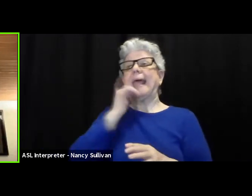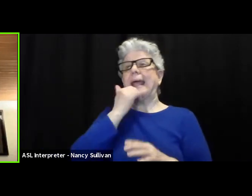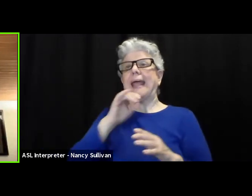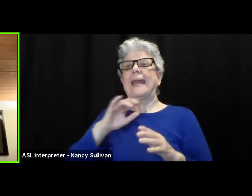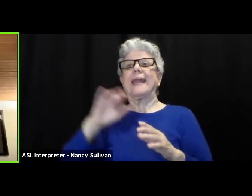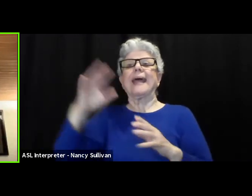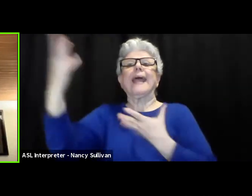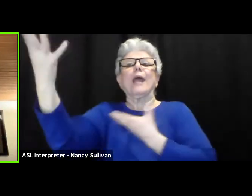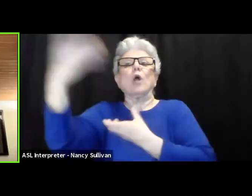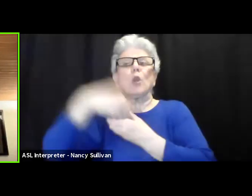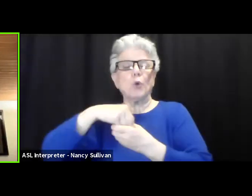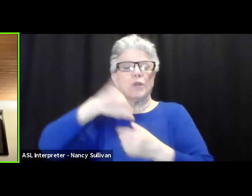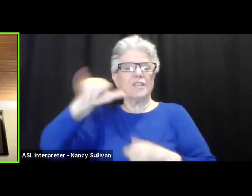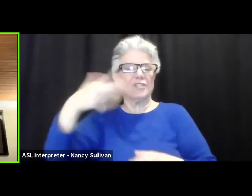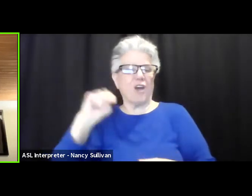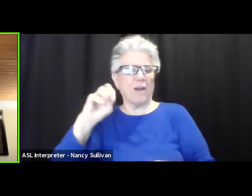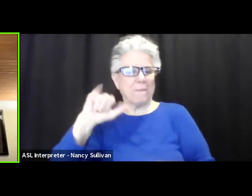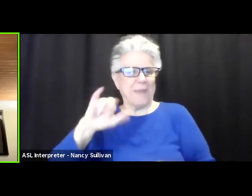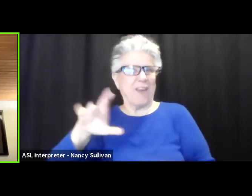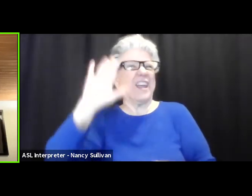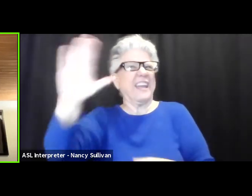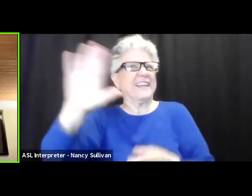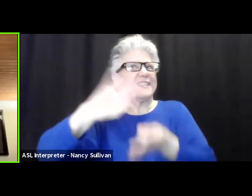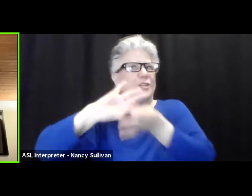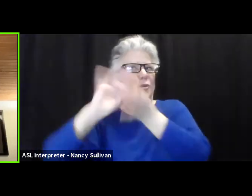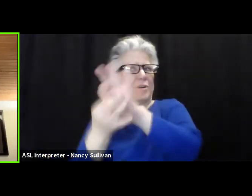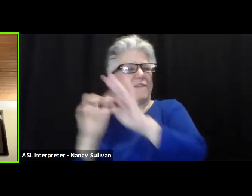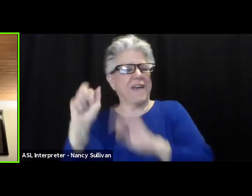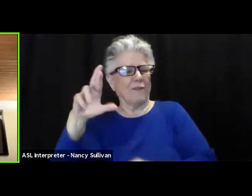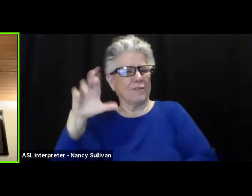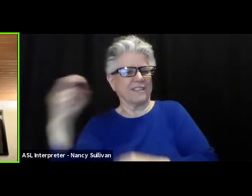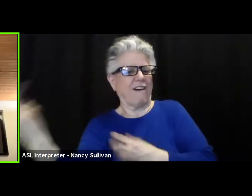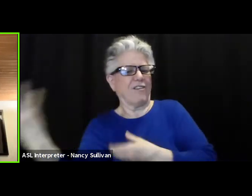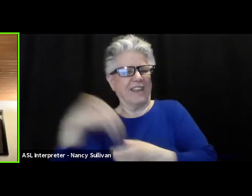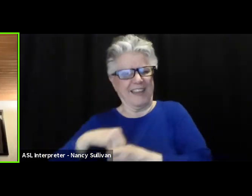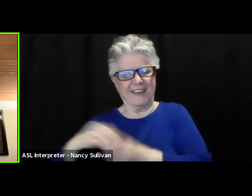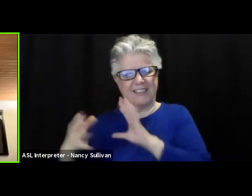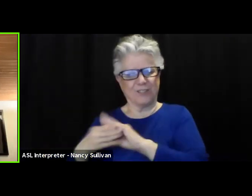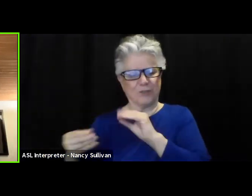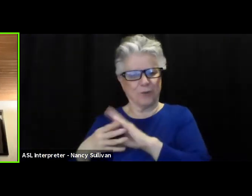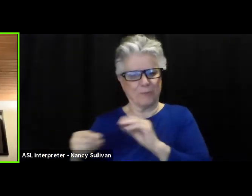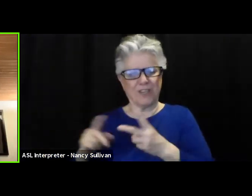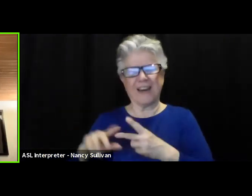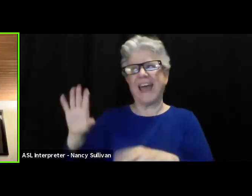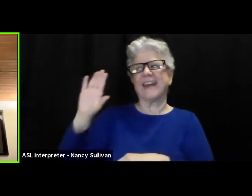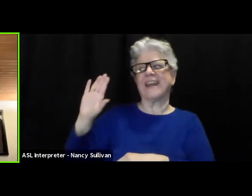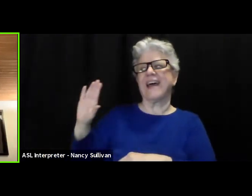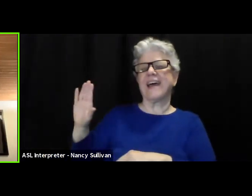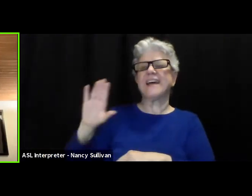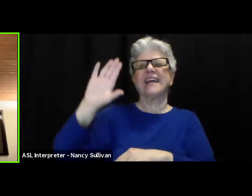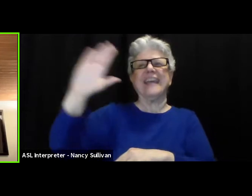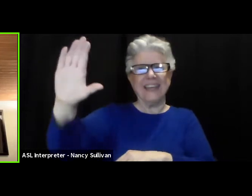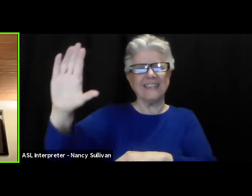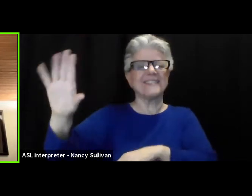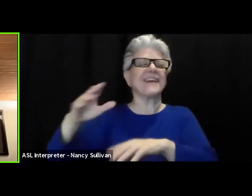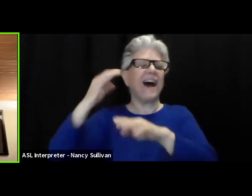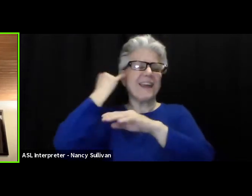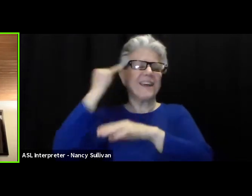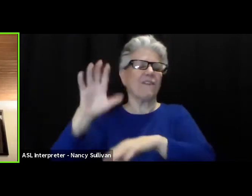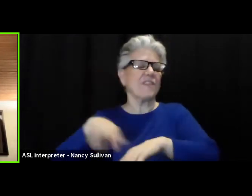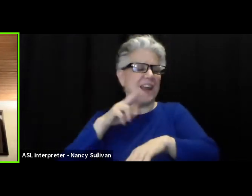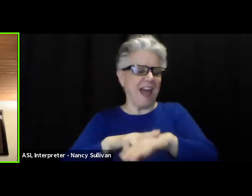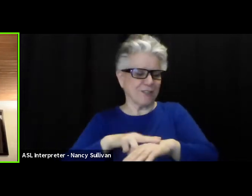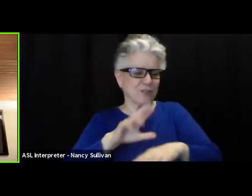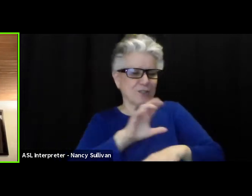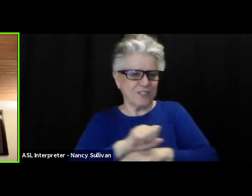Mayer's interpretation of Aristotle and John Mayer's formulation of the natural slave theory, and in particular,